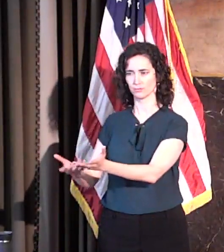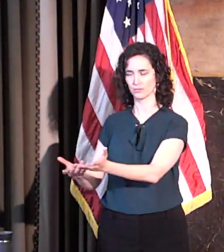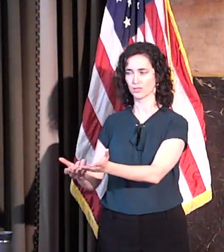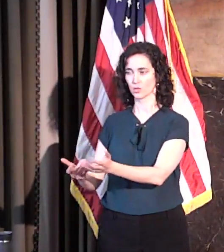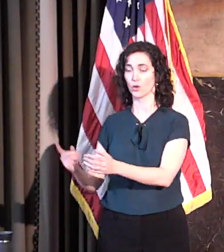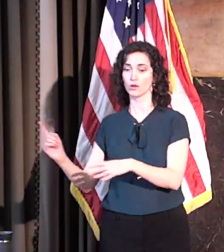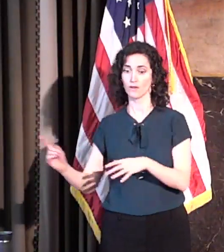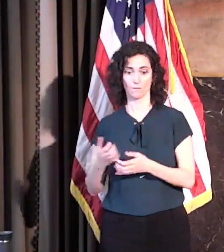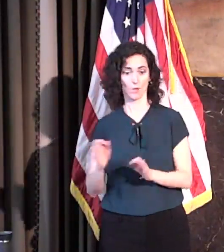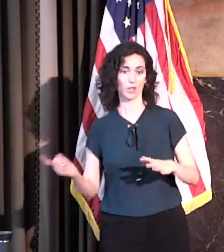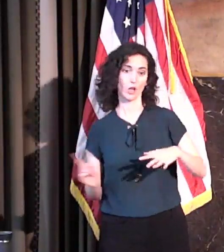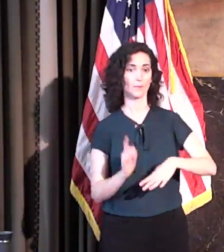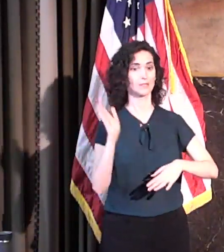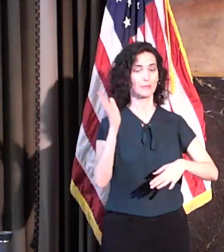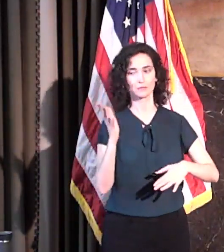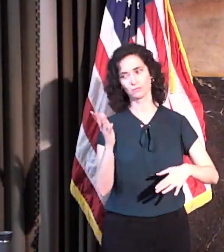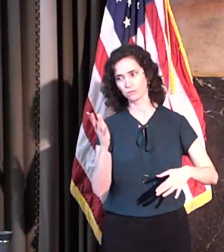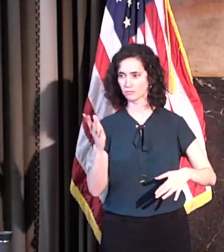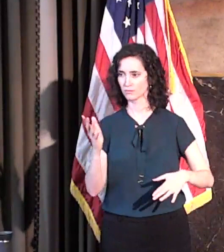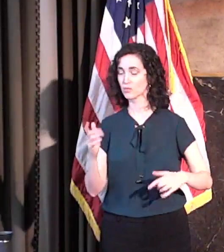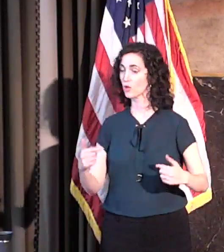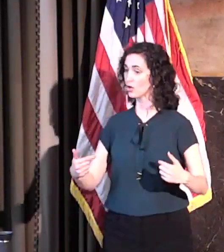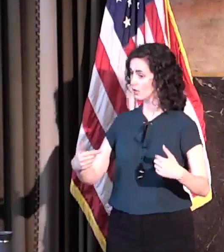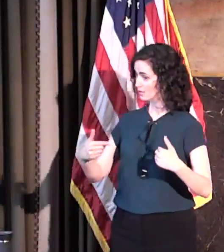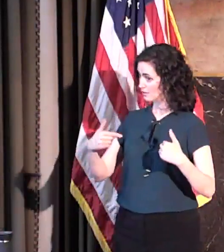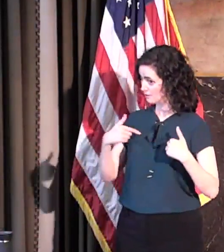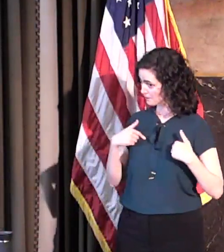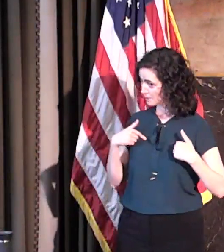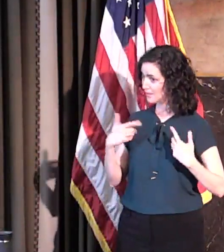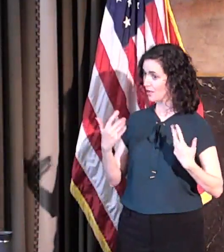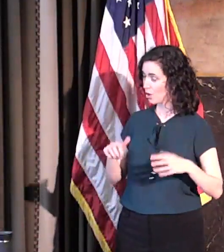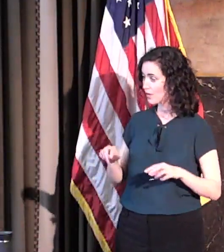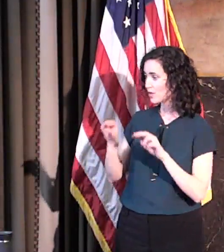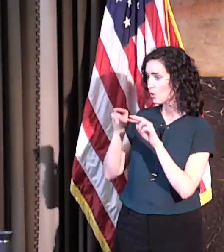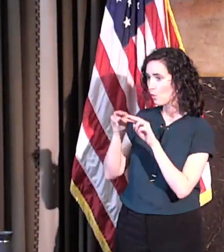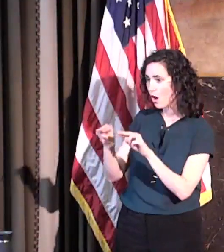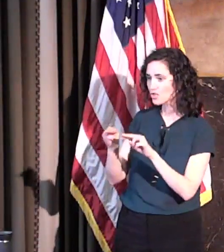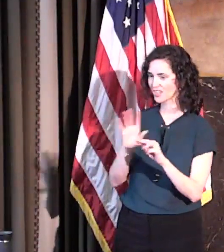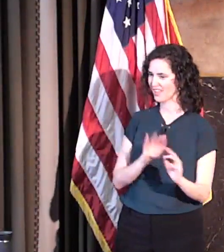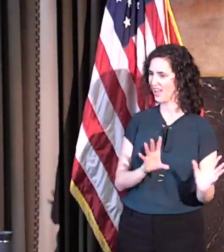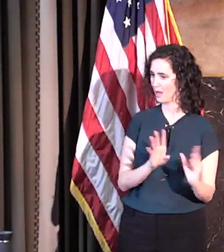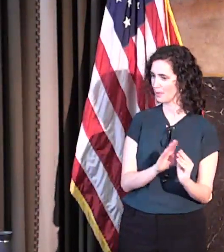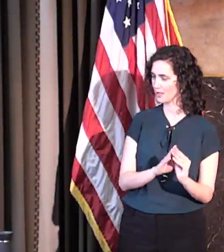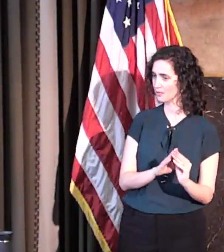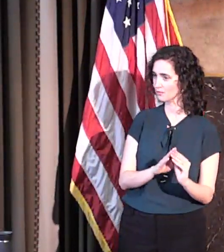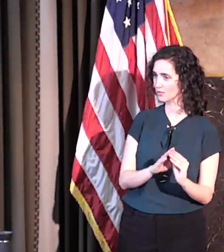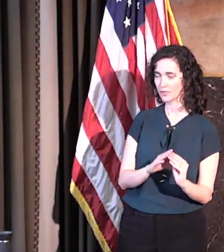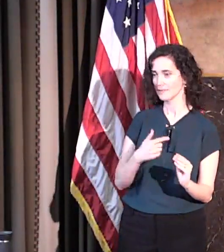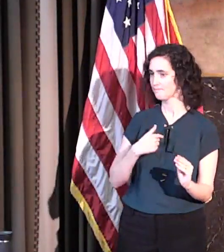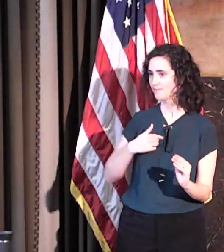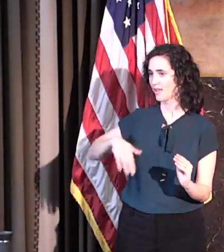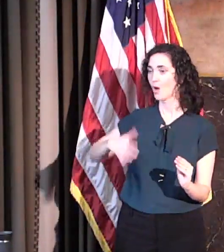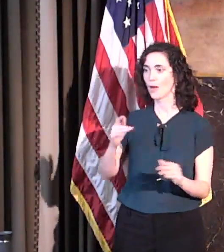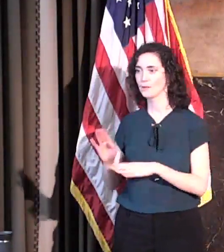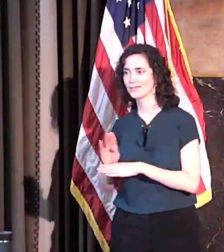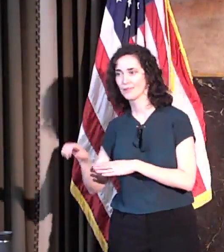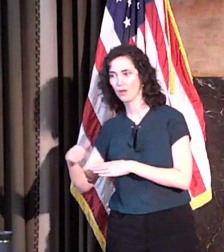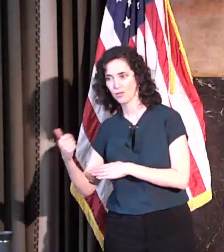just, I haven't had the benefit of being able to watch those hearings because I've been doing other things, or to have a